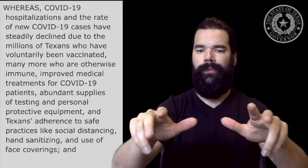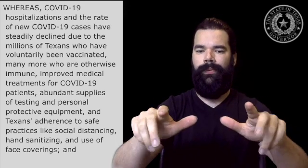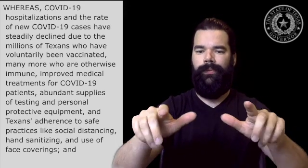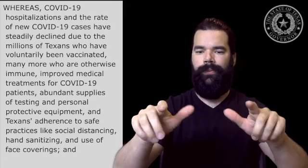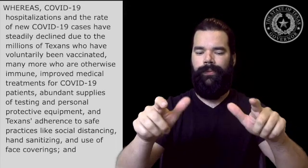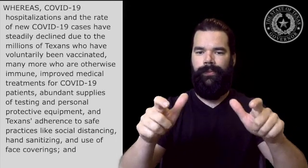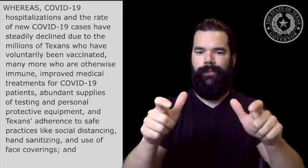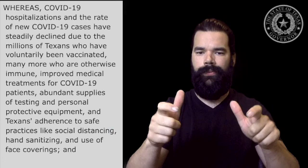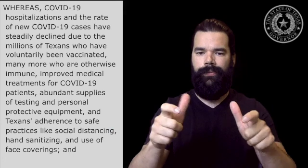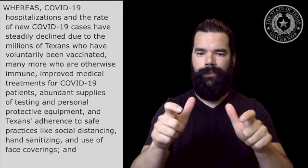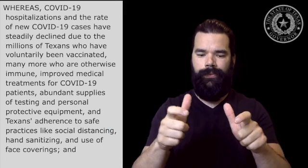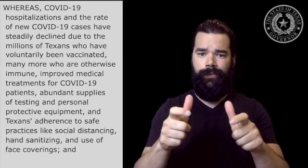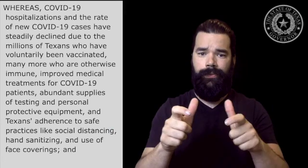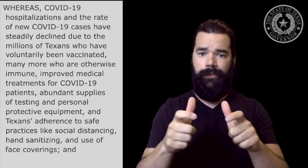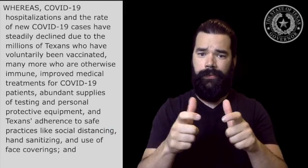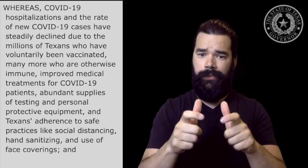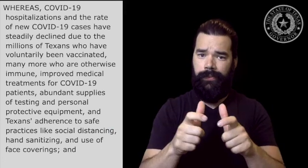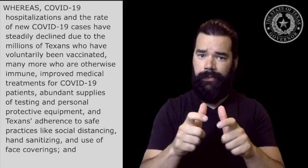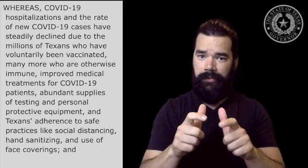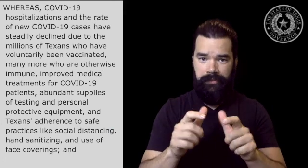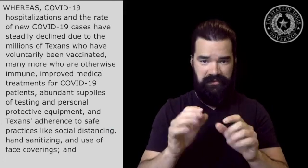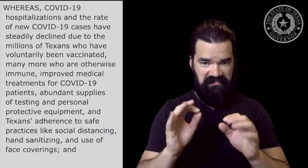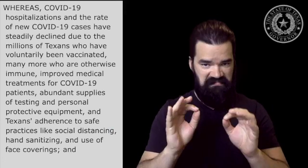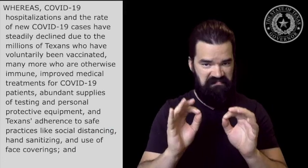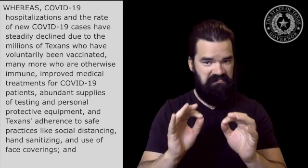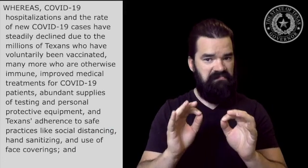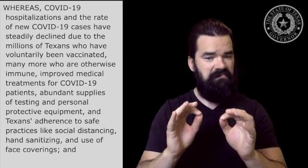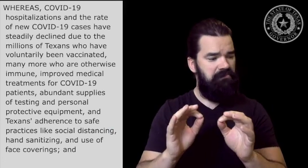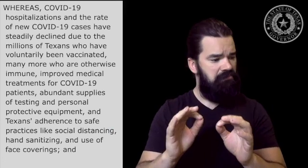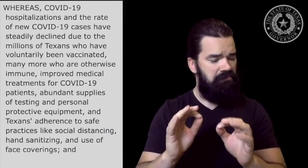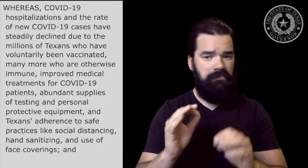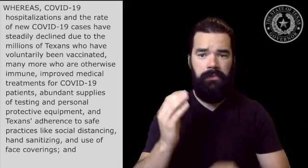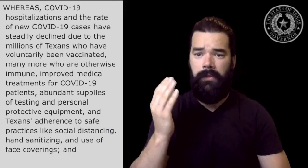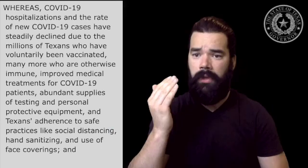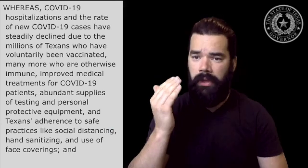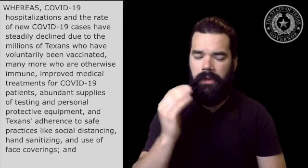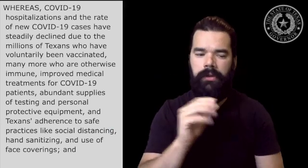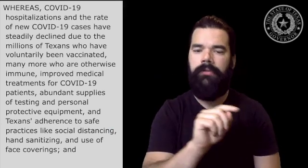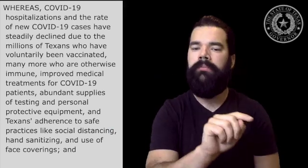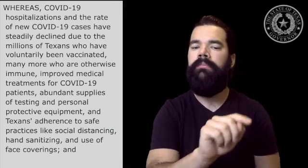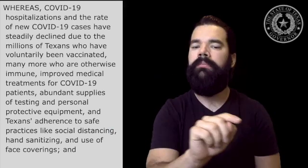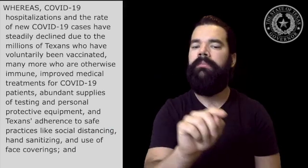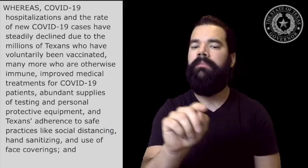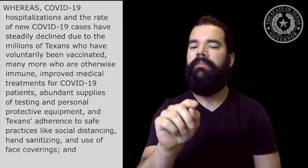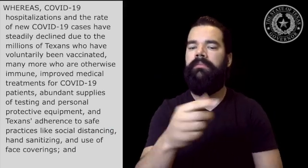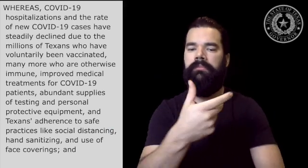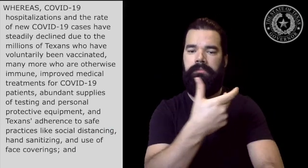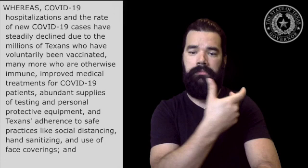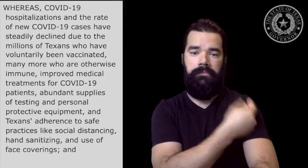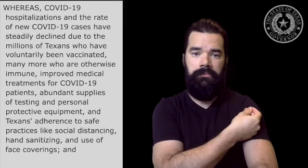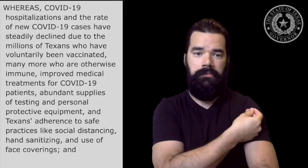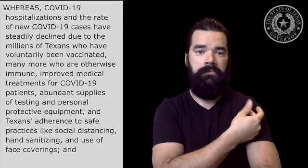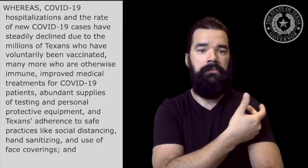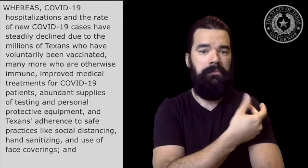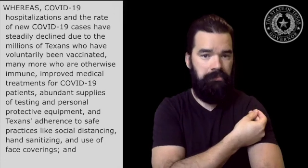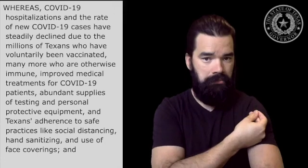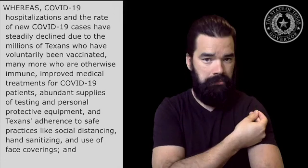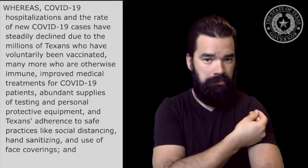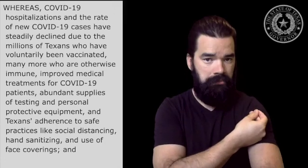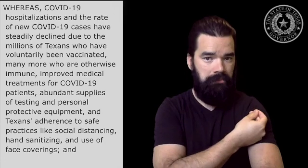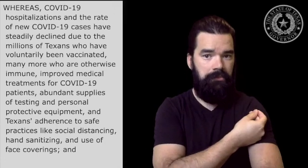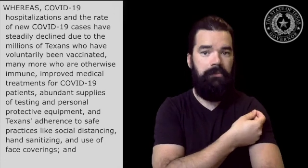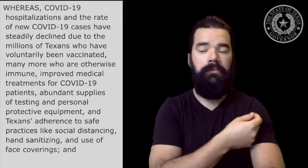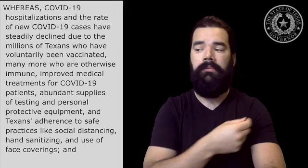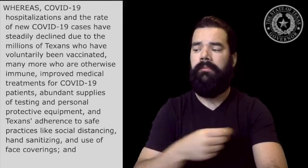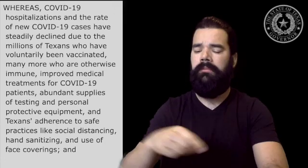voluntarily been vaccinated, many more who are otherwise immune, improved medical treatments for